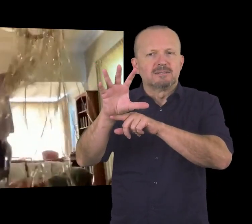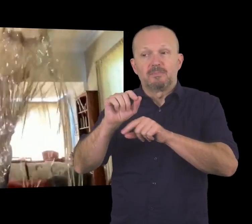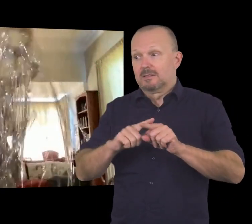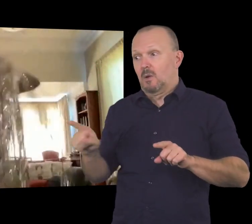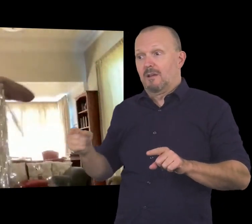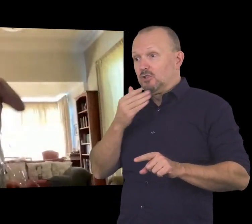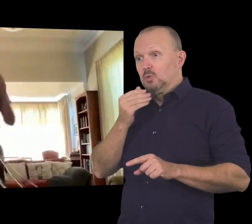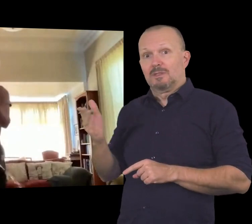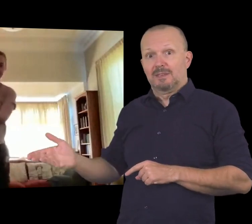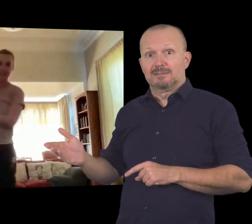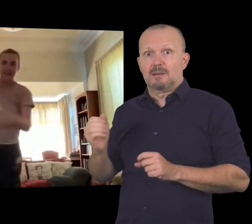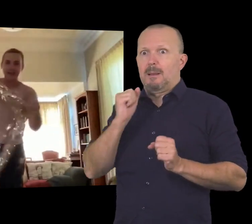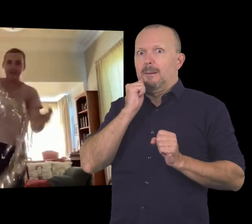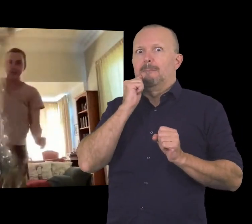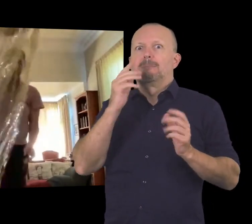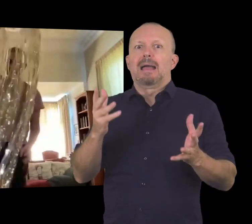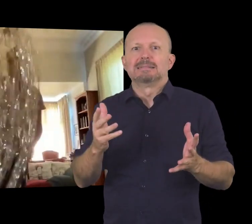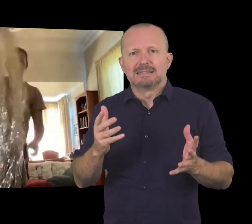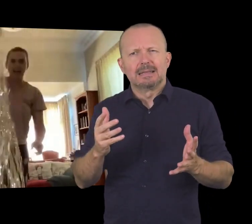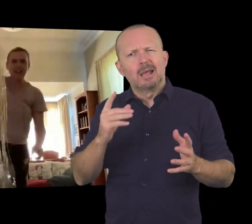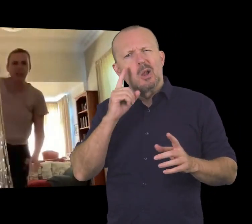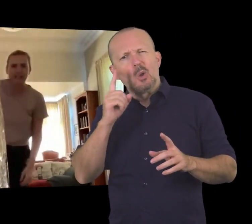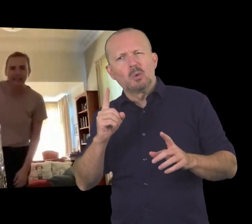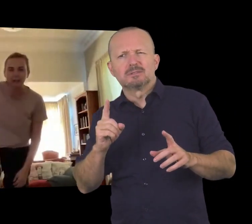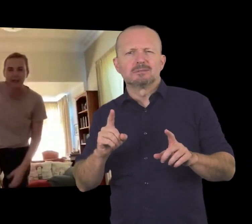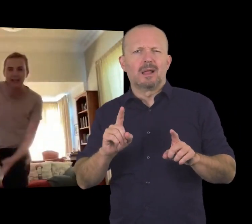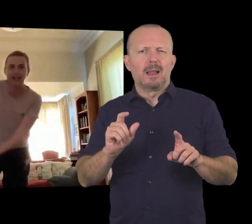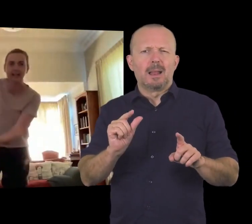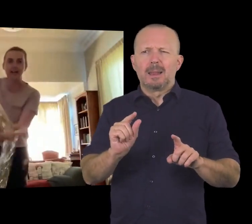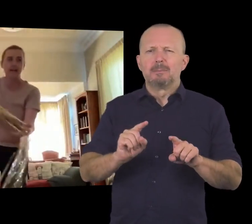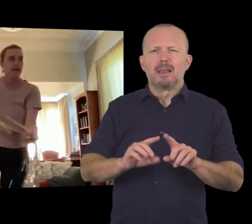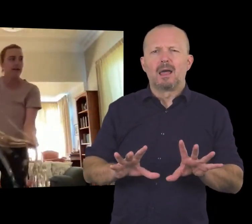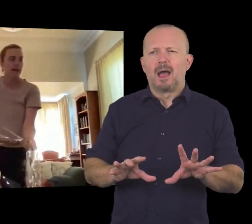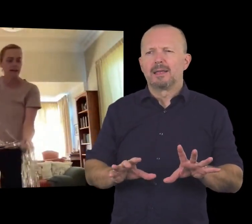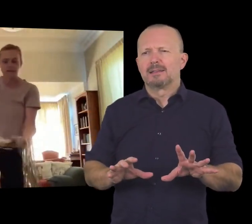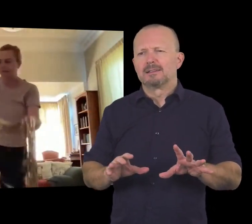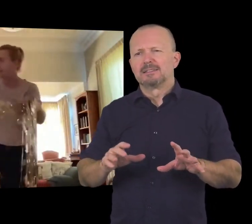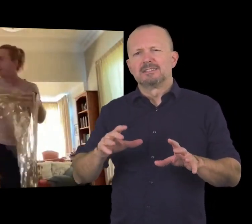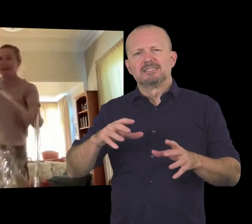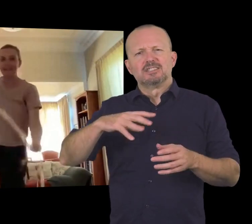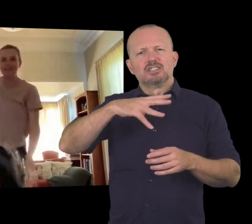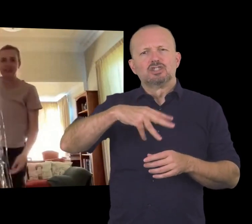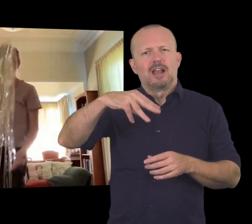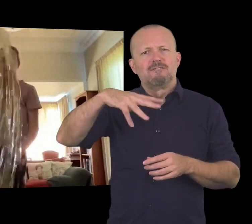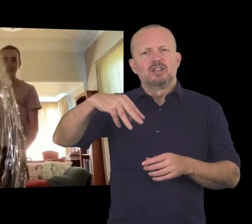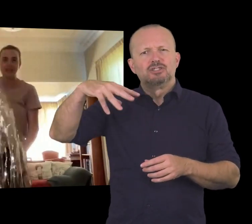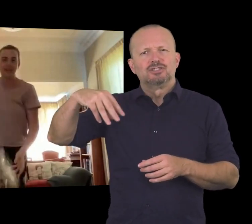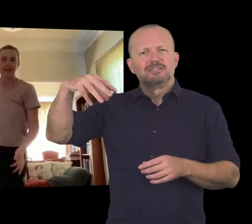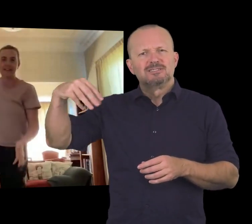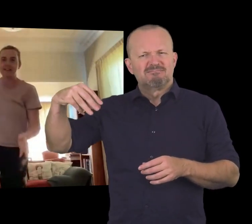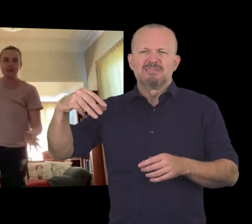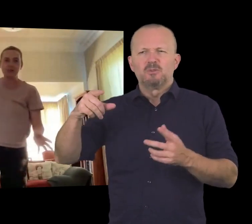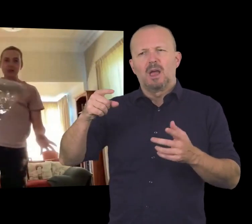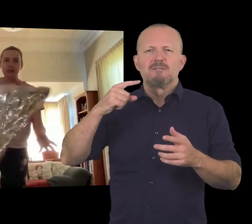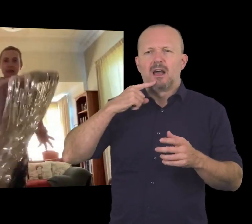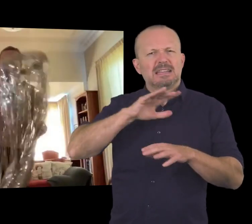And so I use this incredible thing. So it kind of looks a little bit here like a jellyfish. You could use it in like